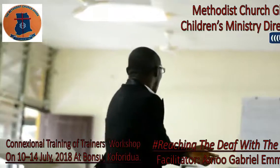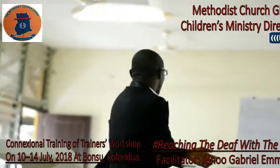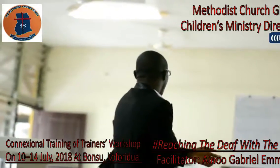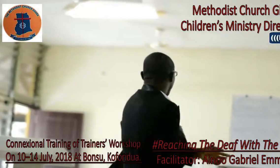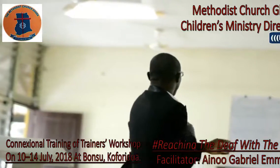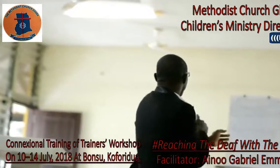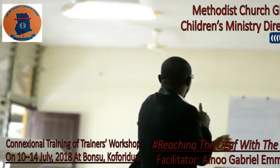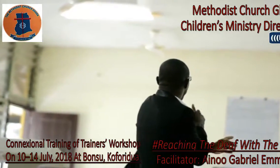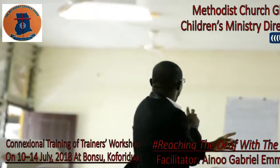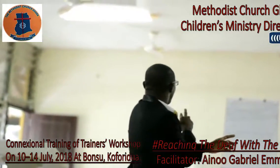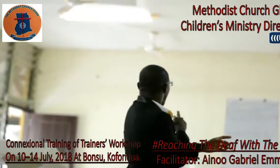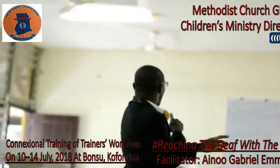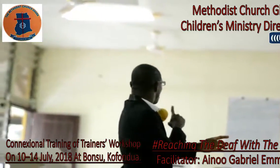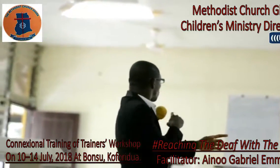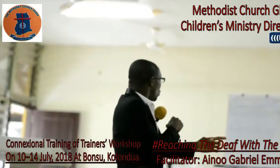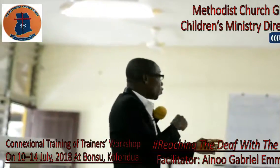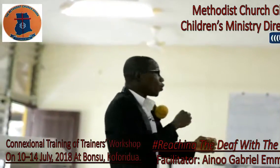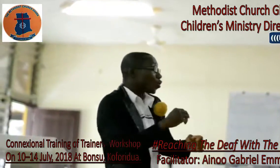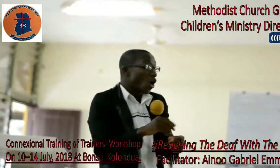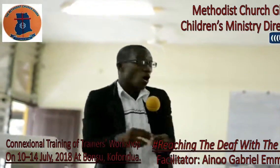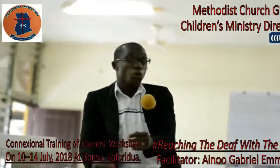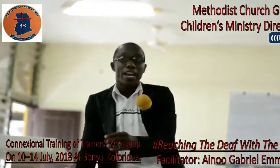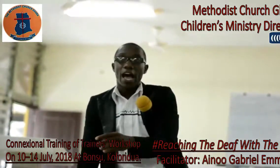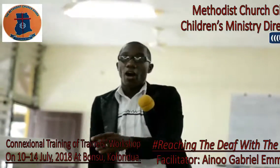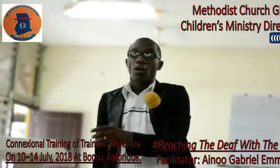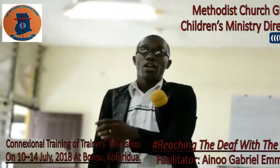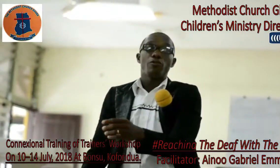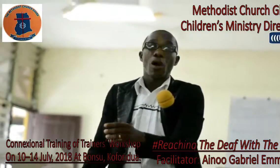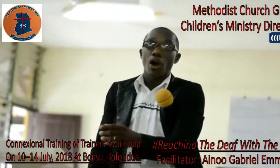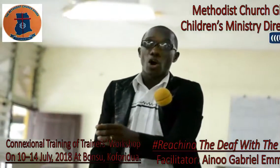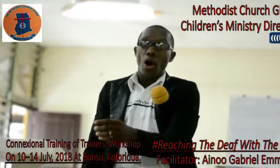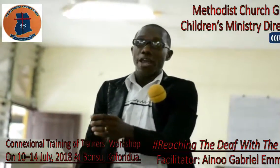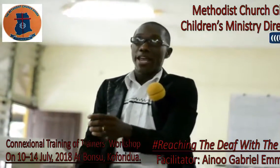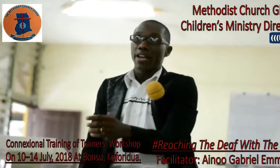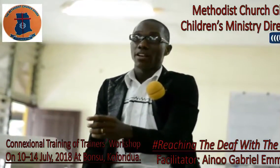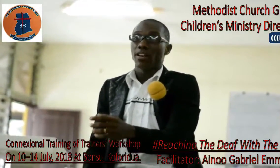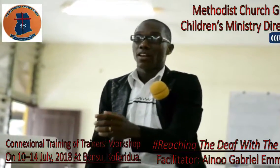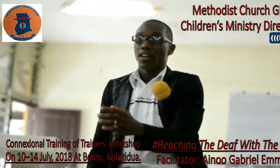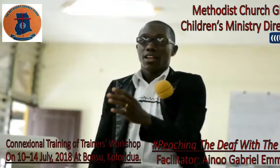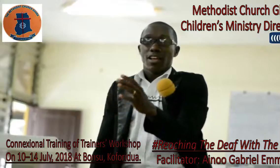Okay. So to grow. Now, if you are growing,